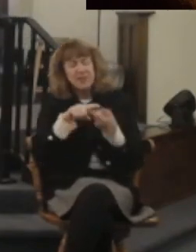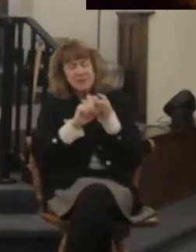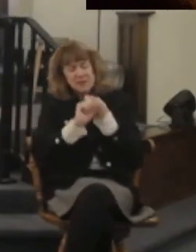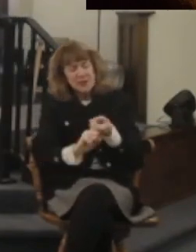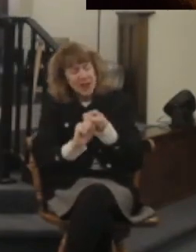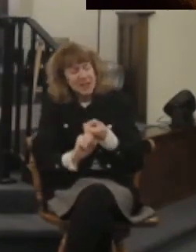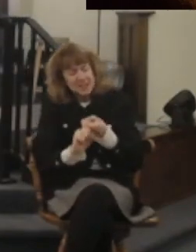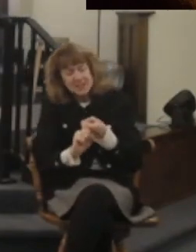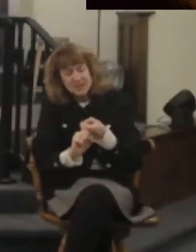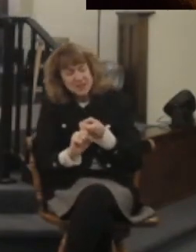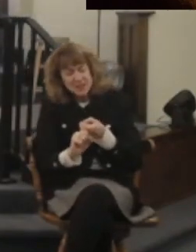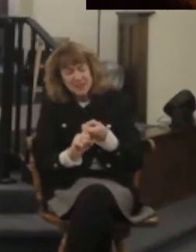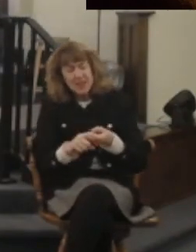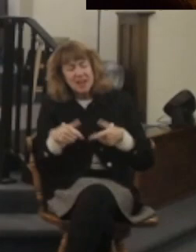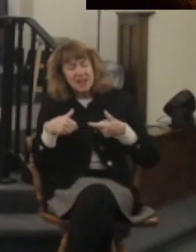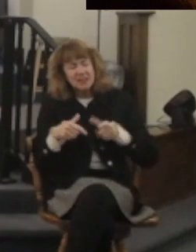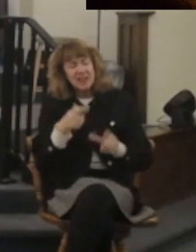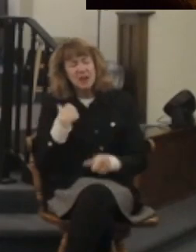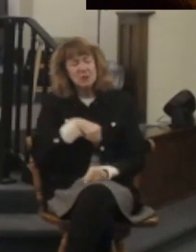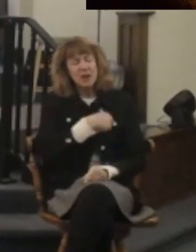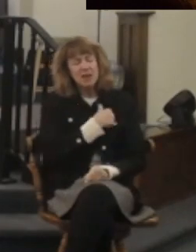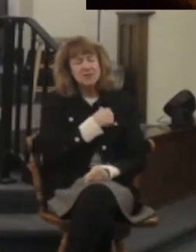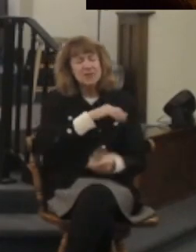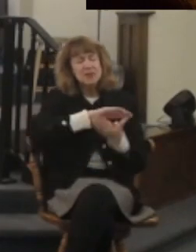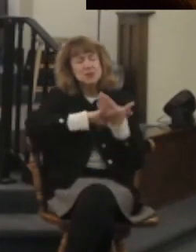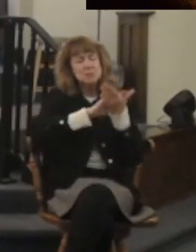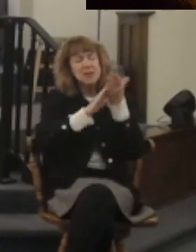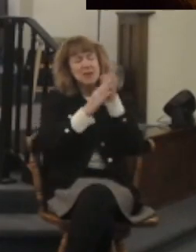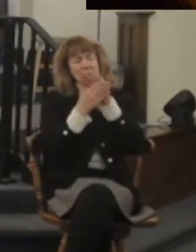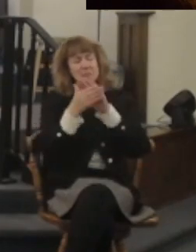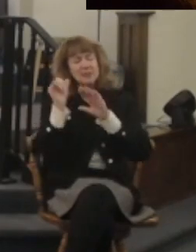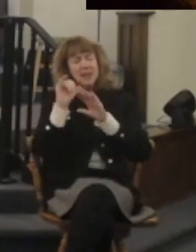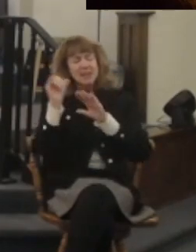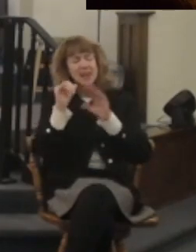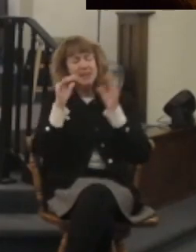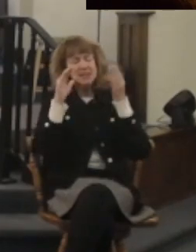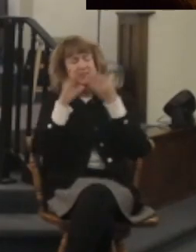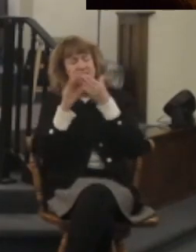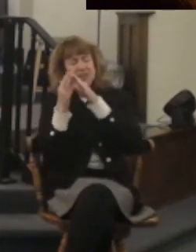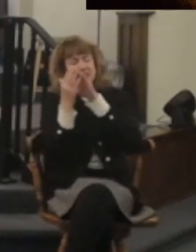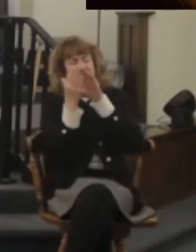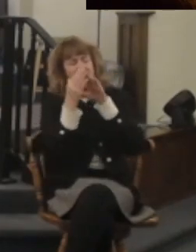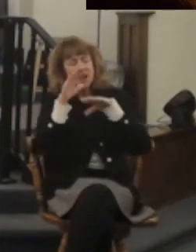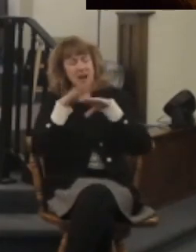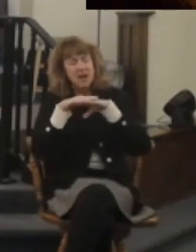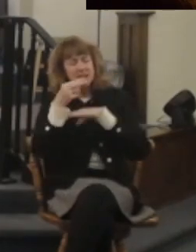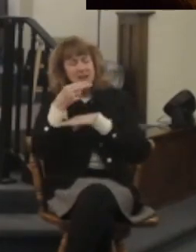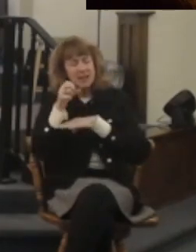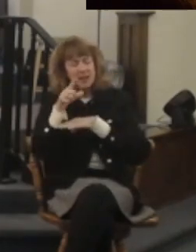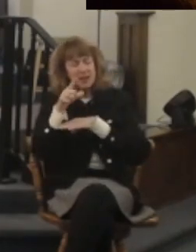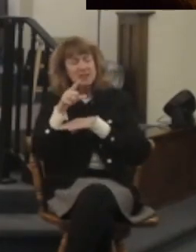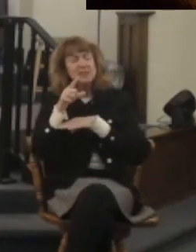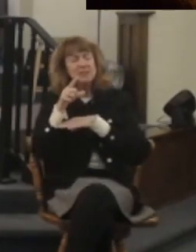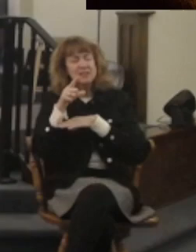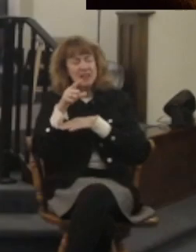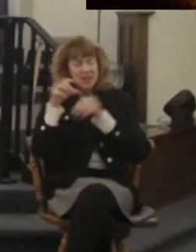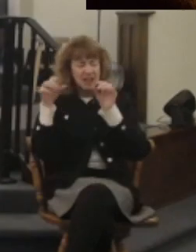friends. Allow us to be a city on the hill, a light in the darkness.